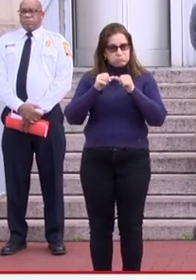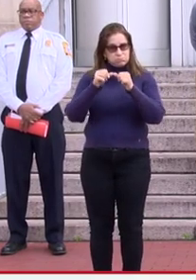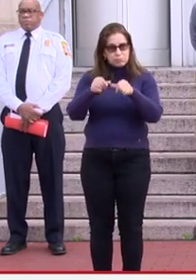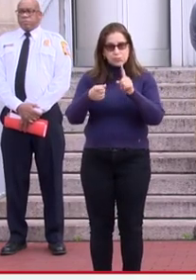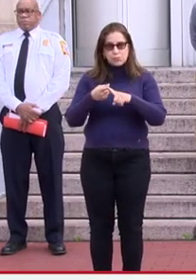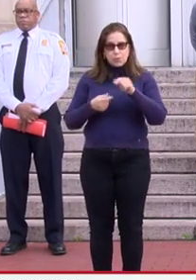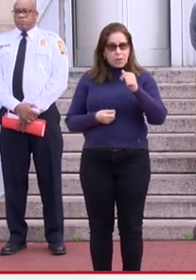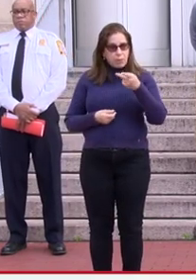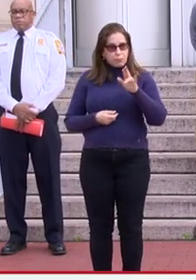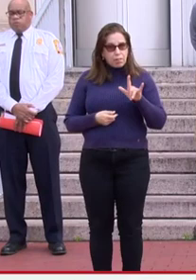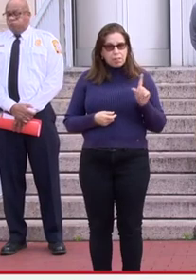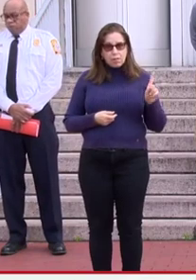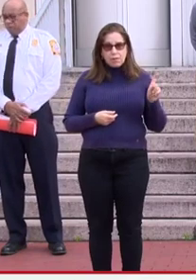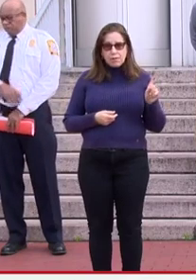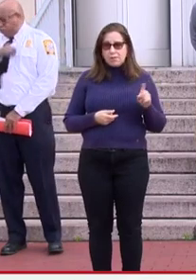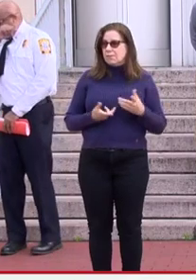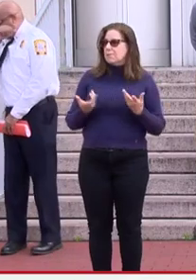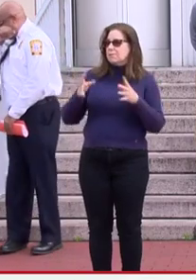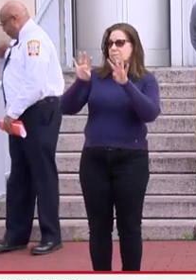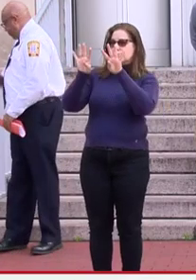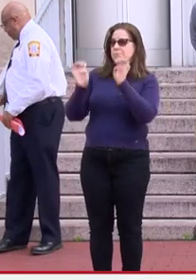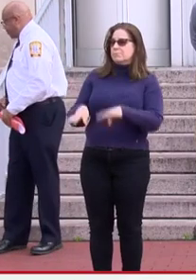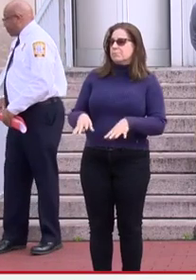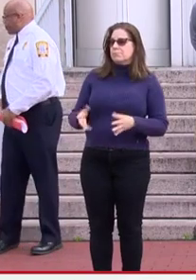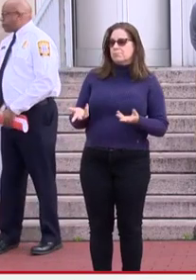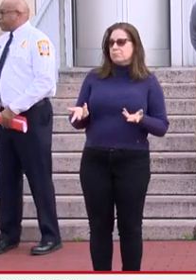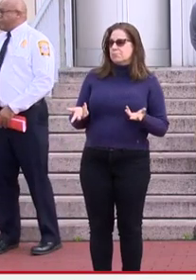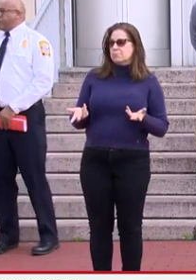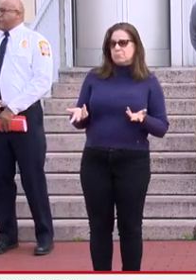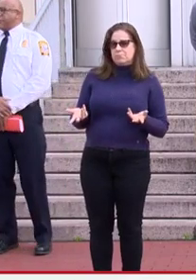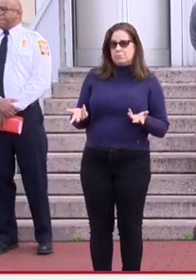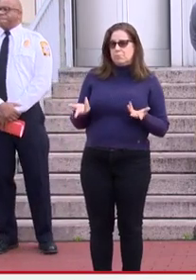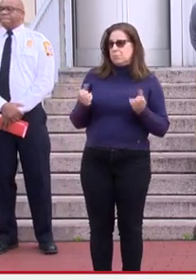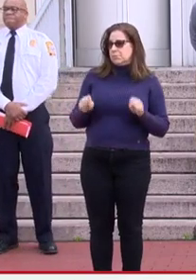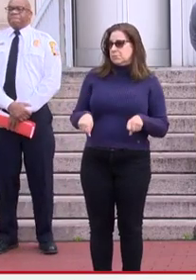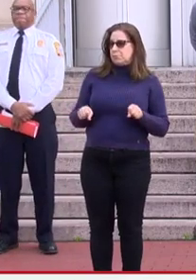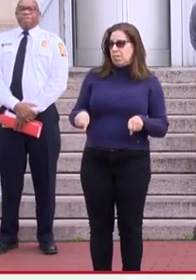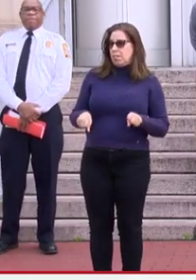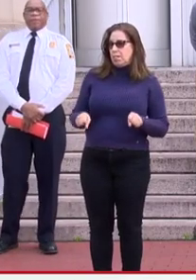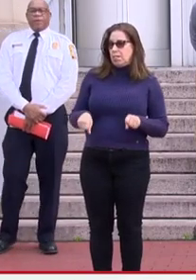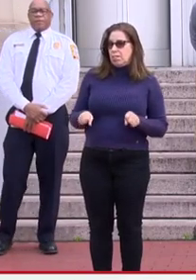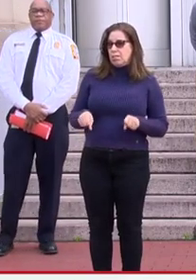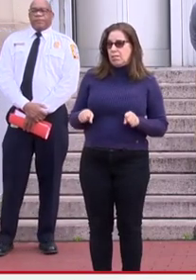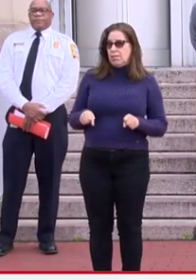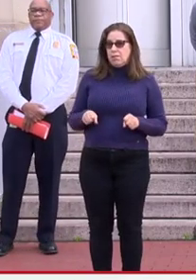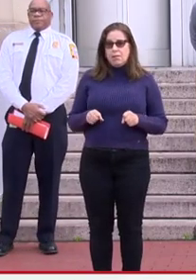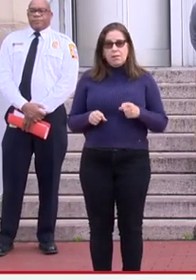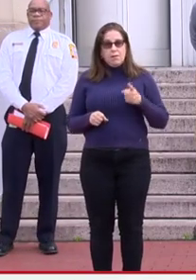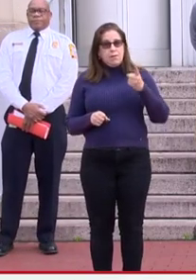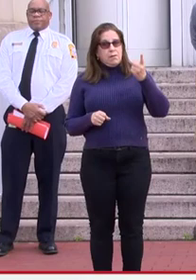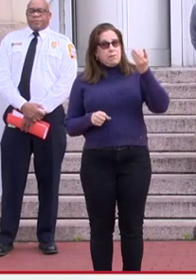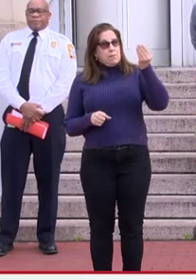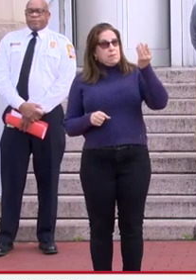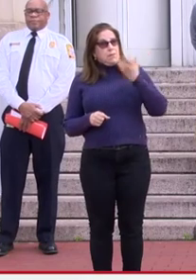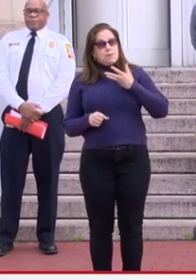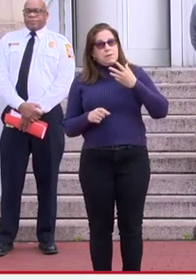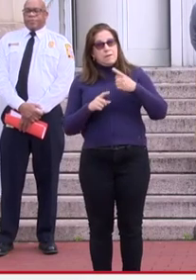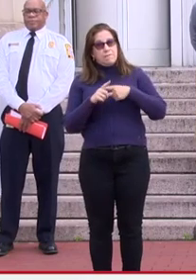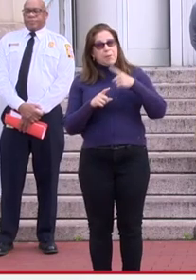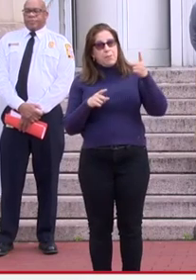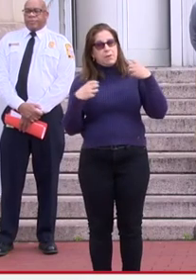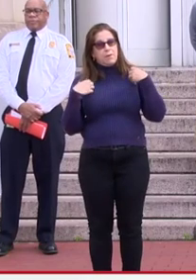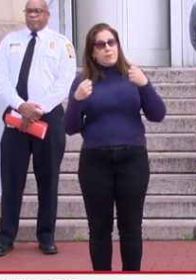certainly possible because what I'm being advised from our public health professionals is